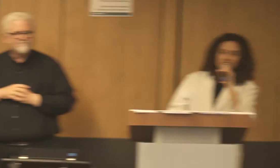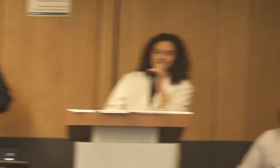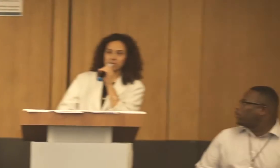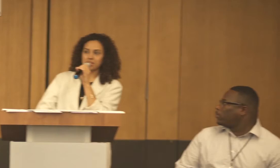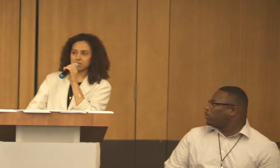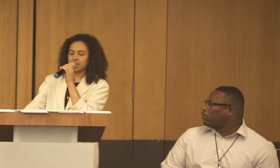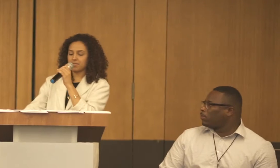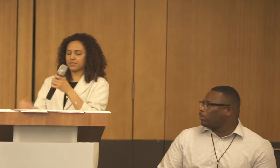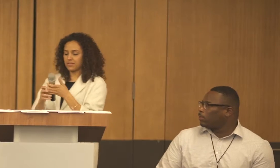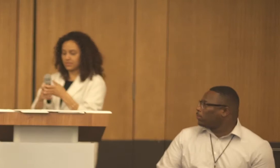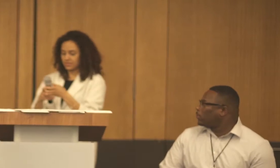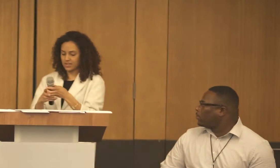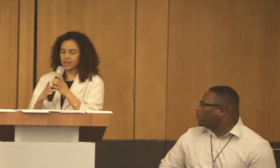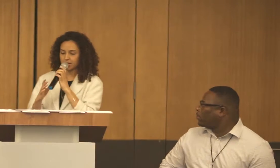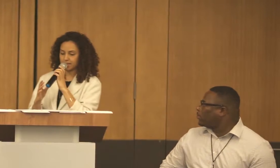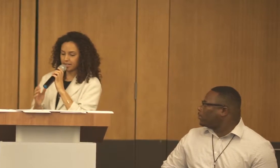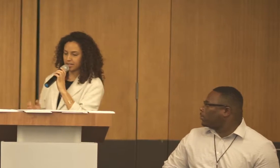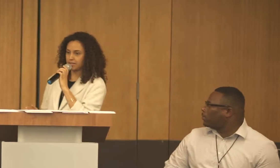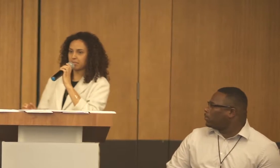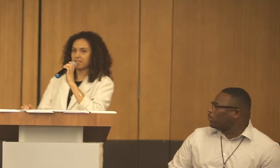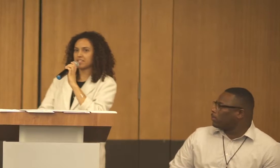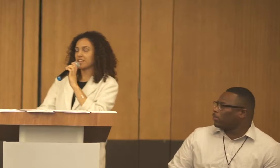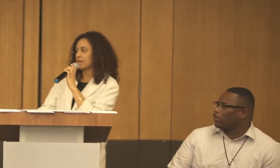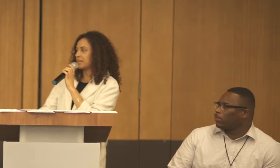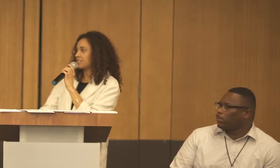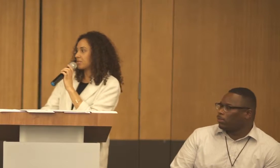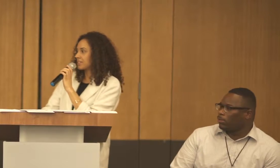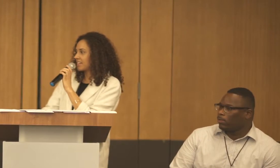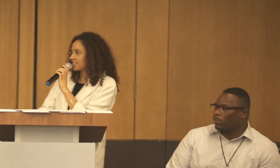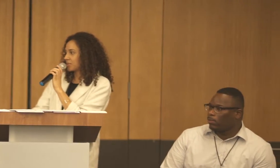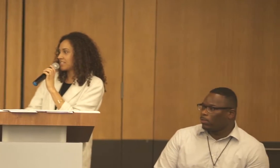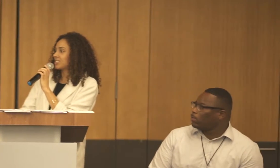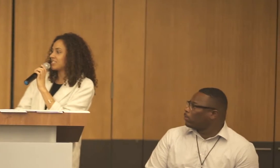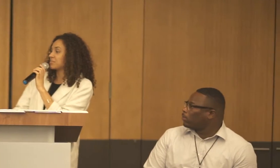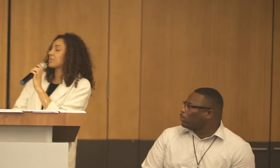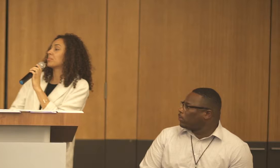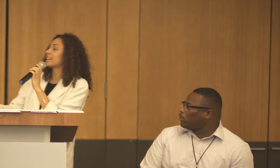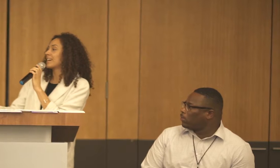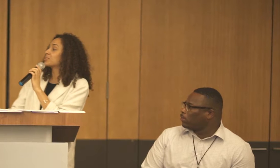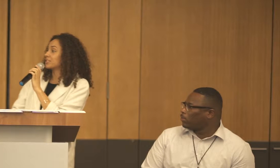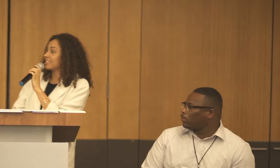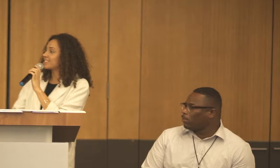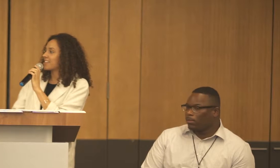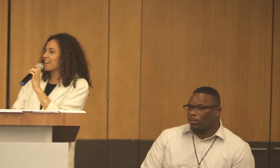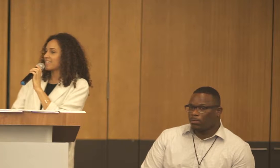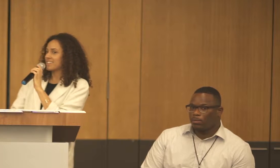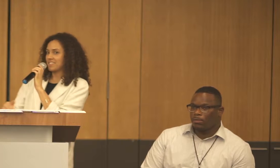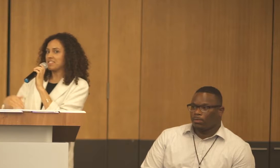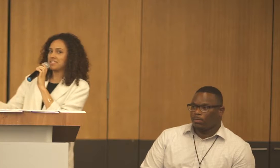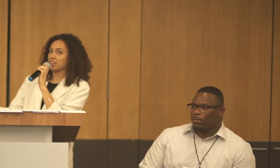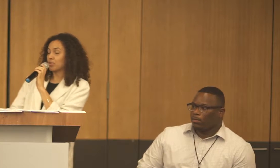And I think that's one of those kind of unintended benefits that companies don't realize. These organizations bring in expertise